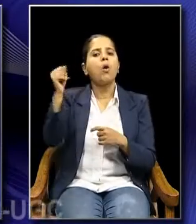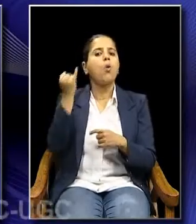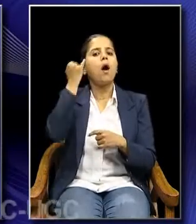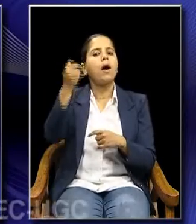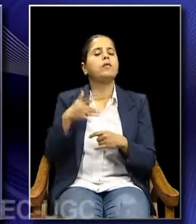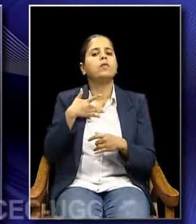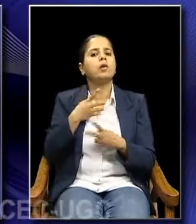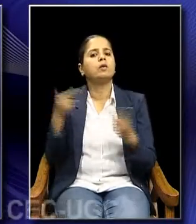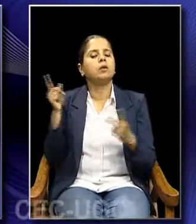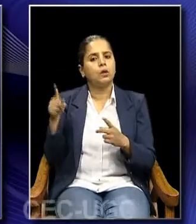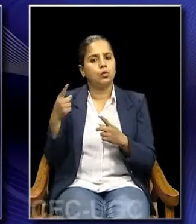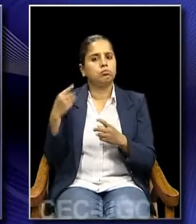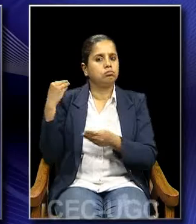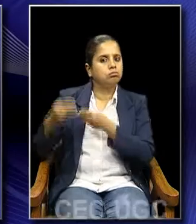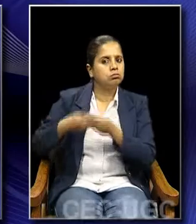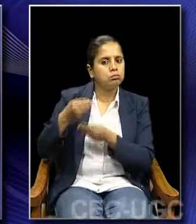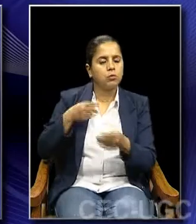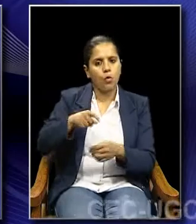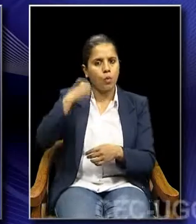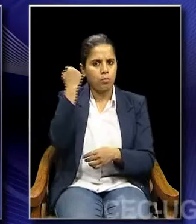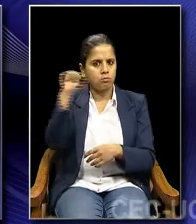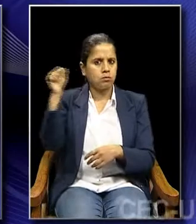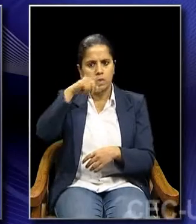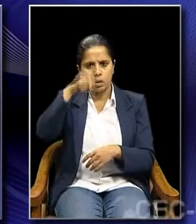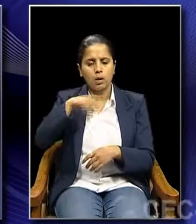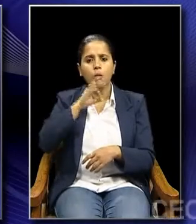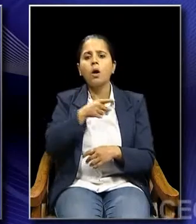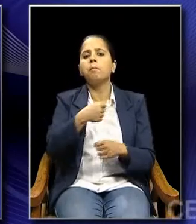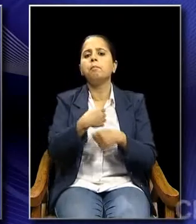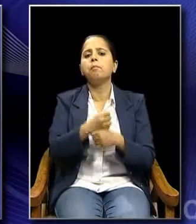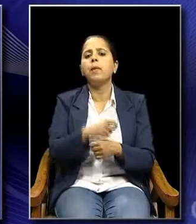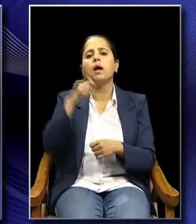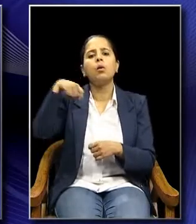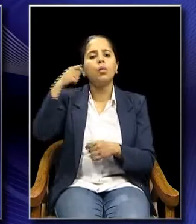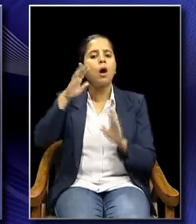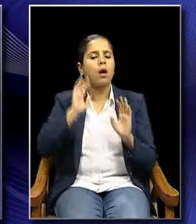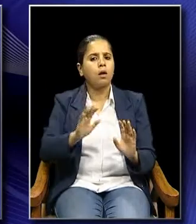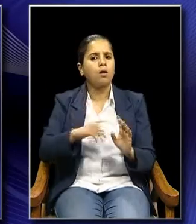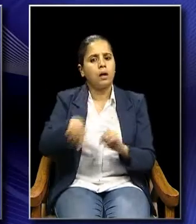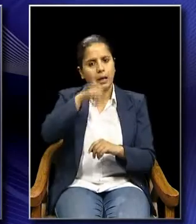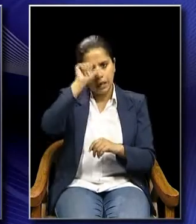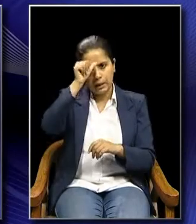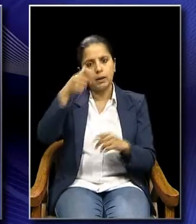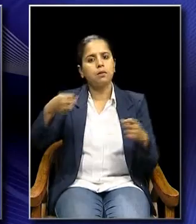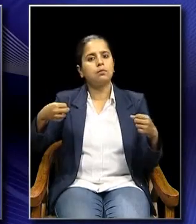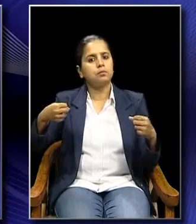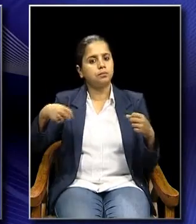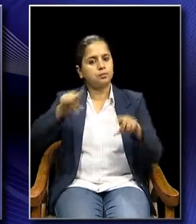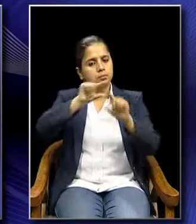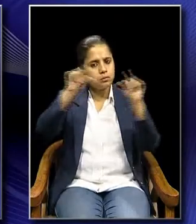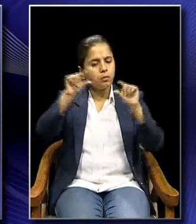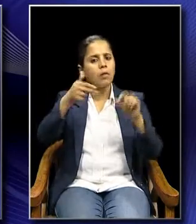the protagonist of the film, and how this film was made into Hindi with the title of